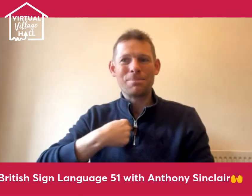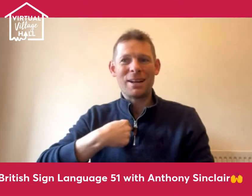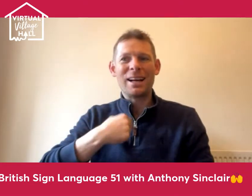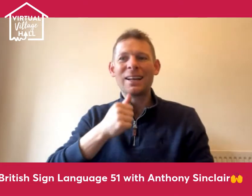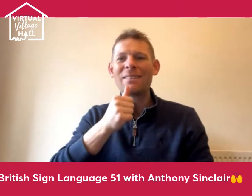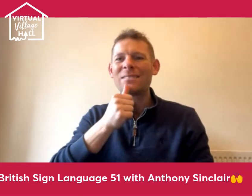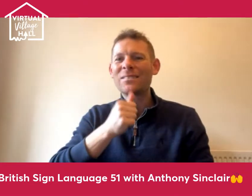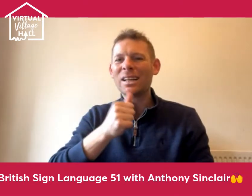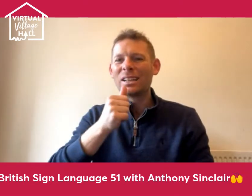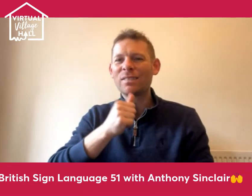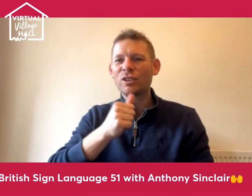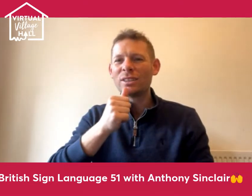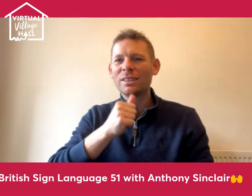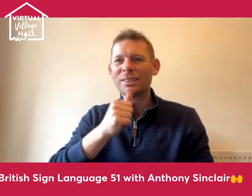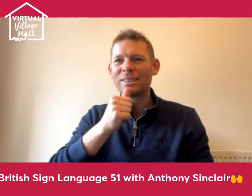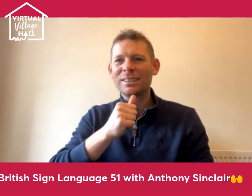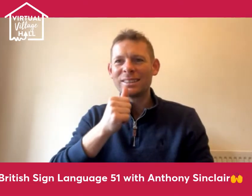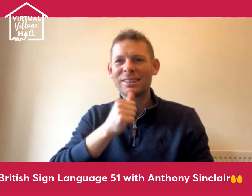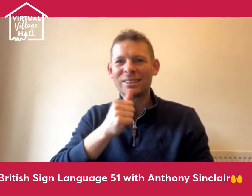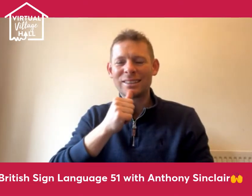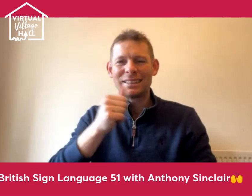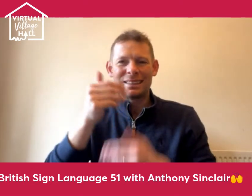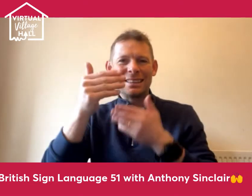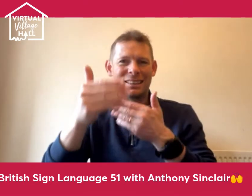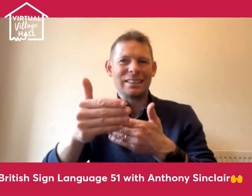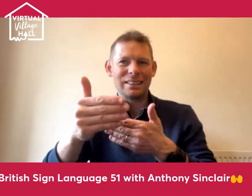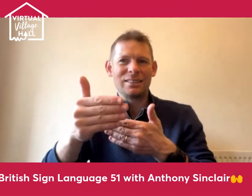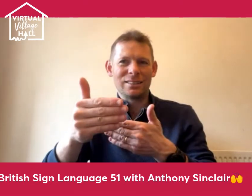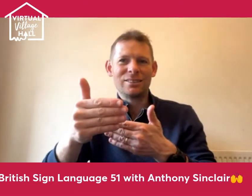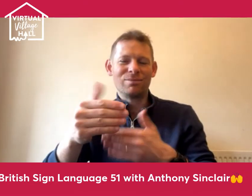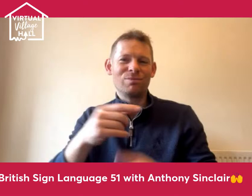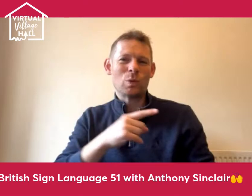Summer is my favorite season